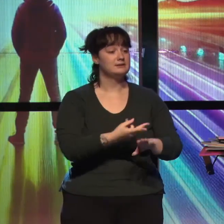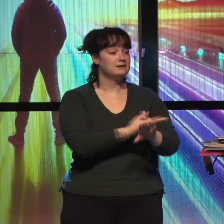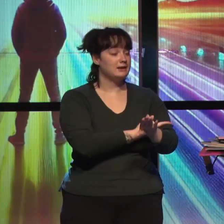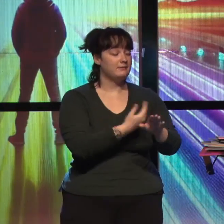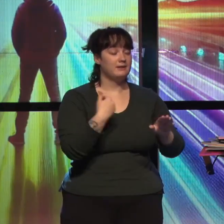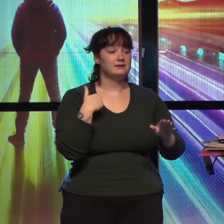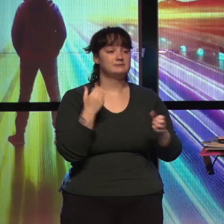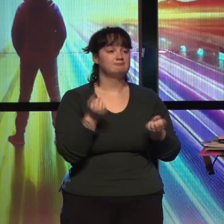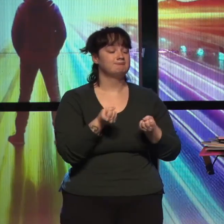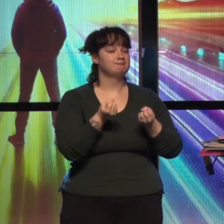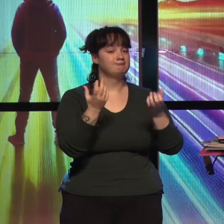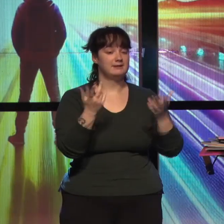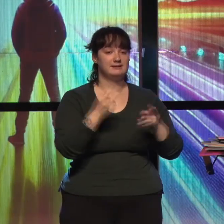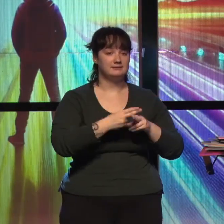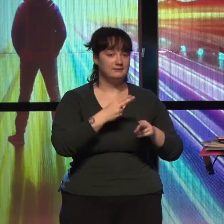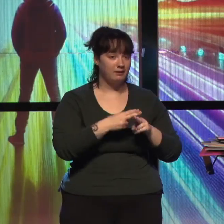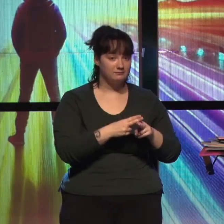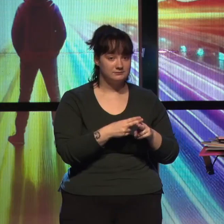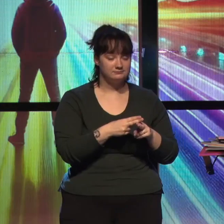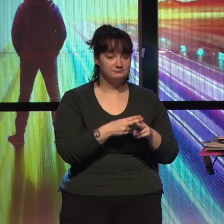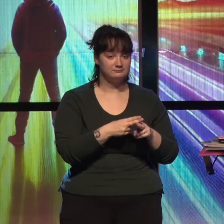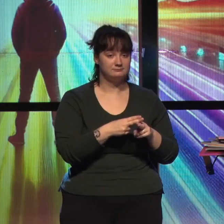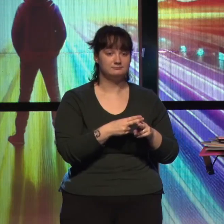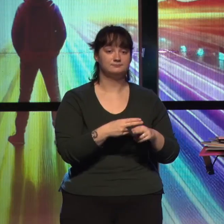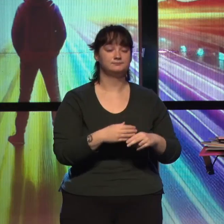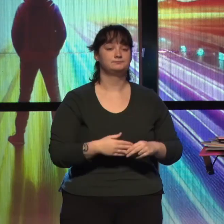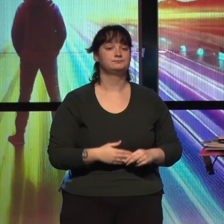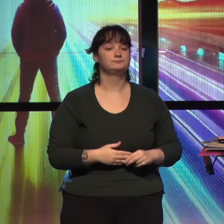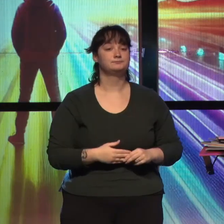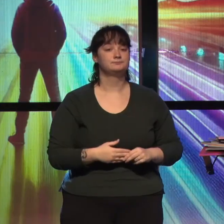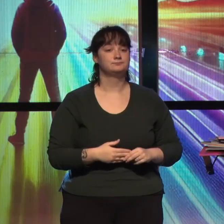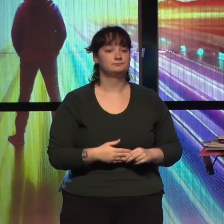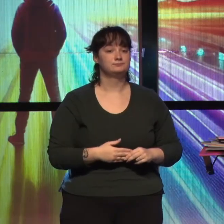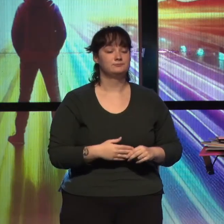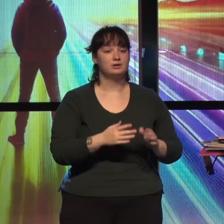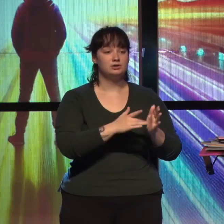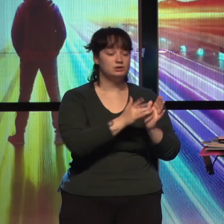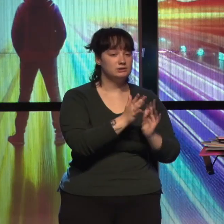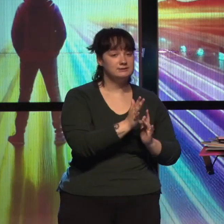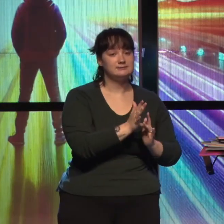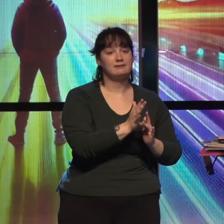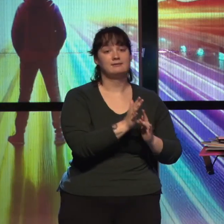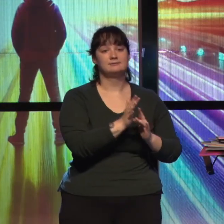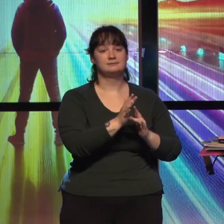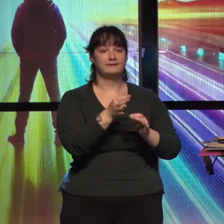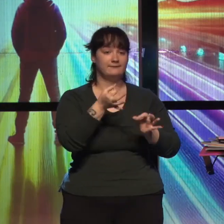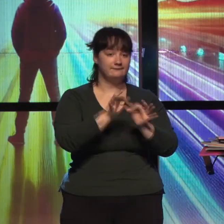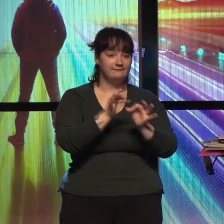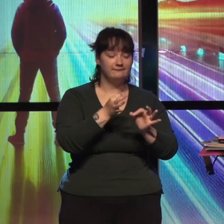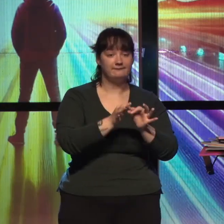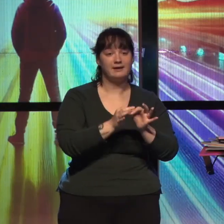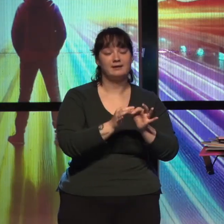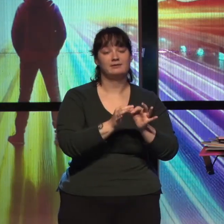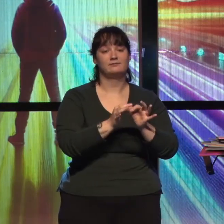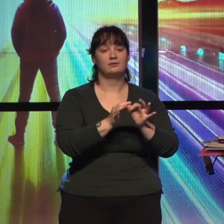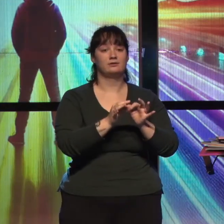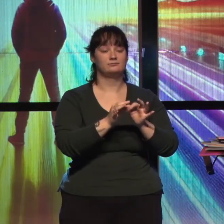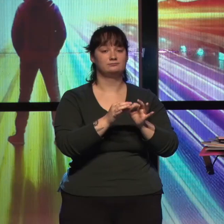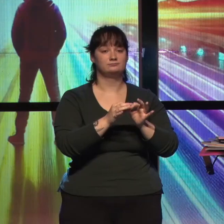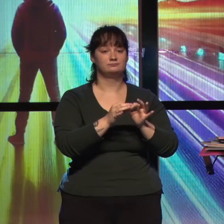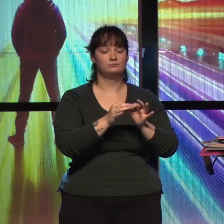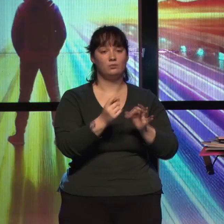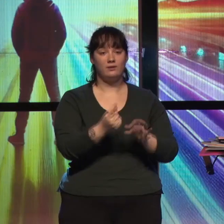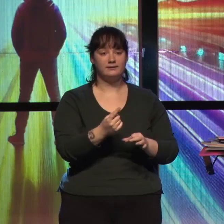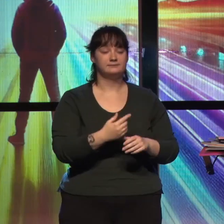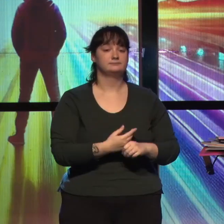names and attributes that are kind of spoken about in Revelation. Jesus, Messiah, faithful one, firstborn from the dead, ruler of the